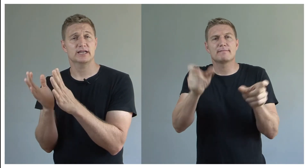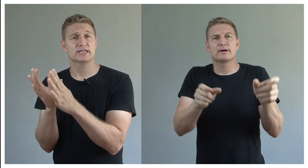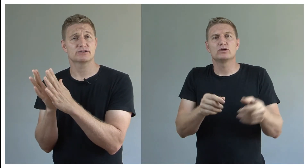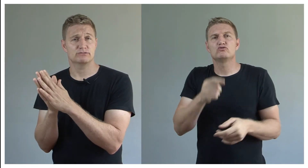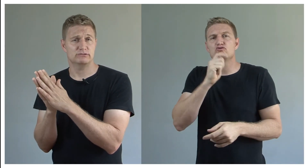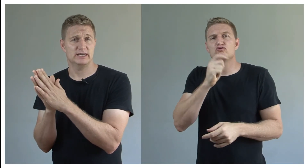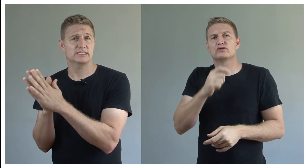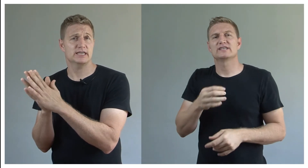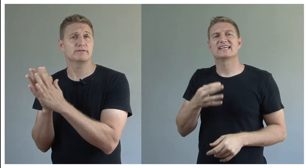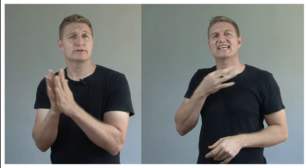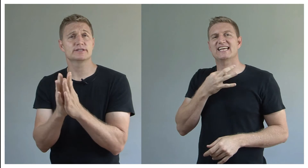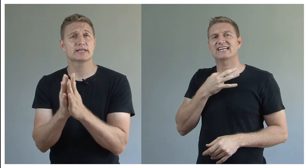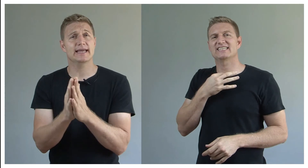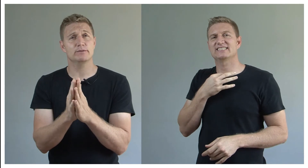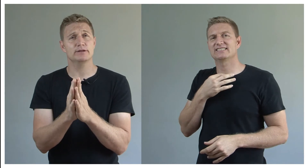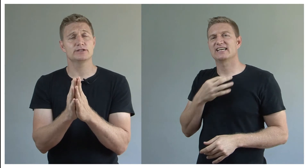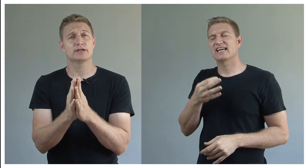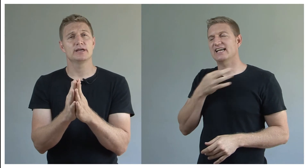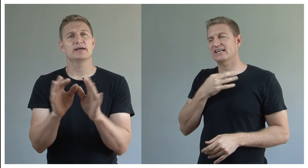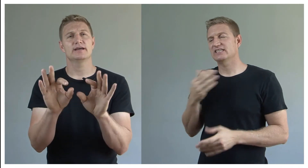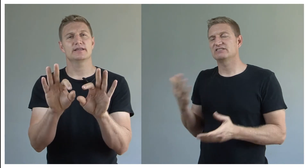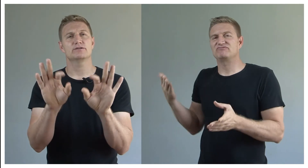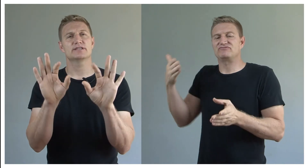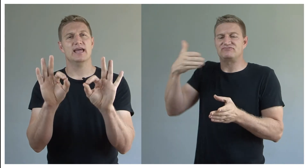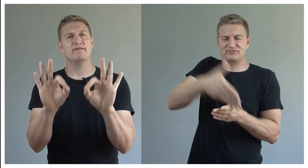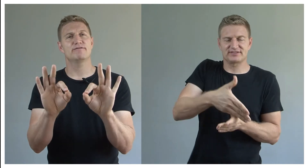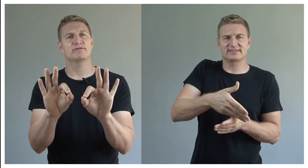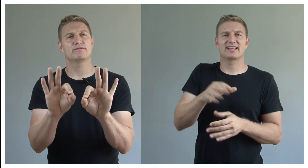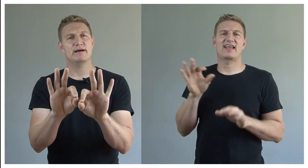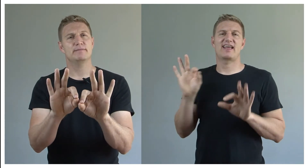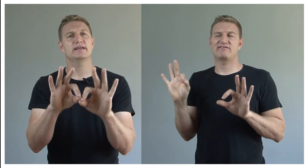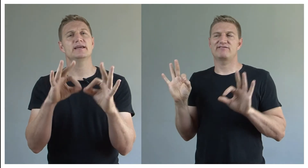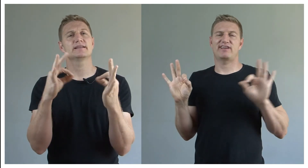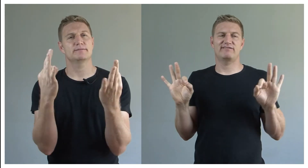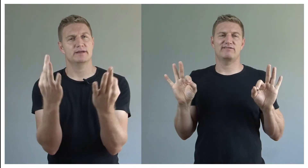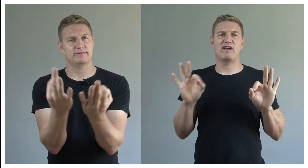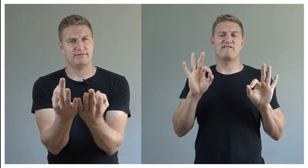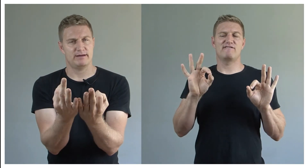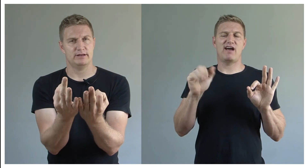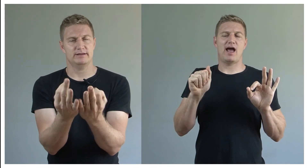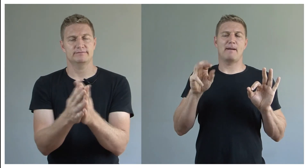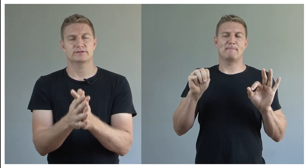English does influence the language, and they use the F for family and they make family. So